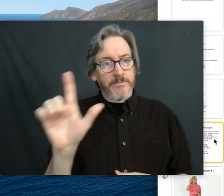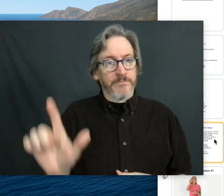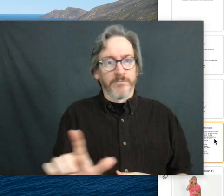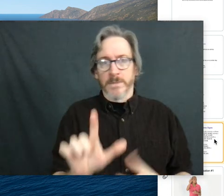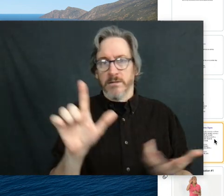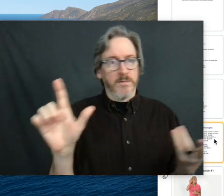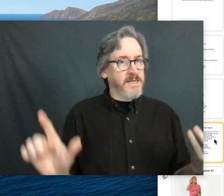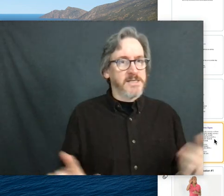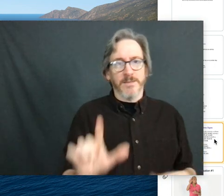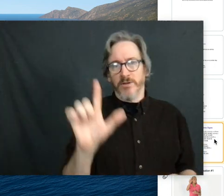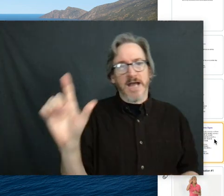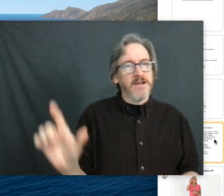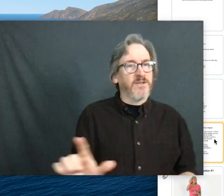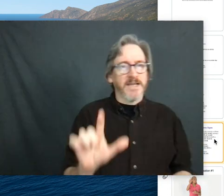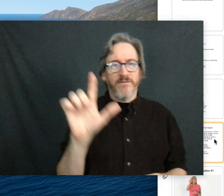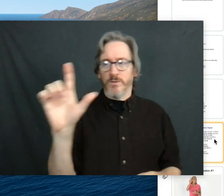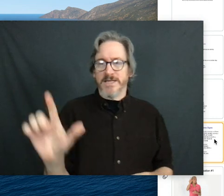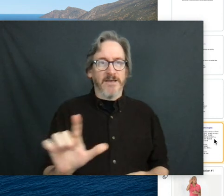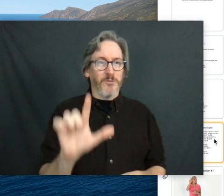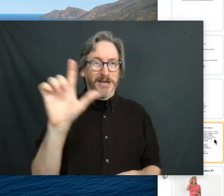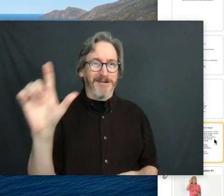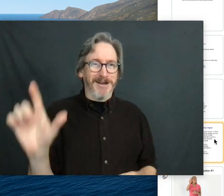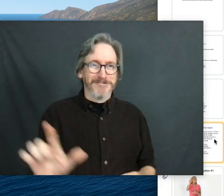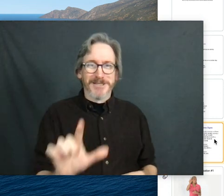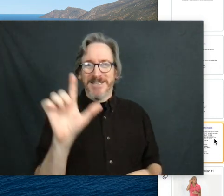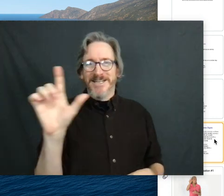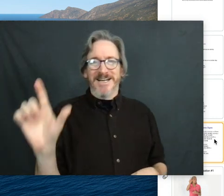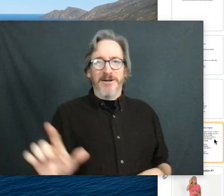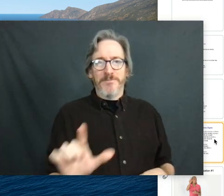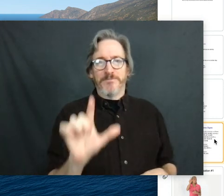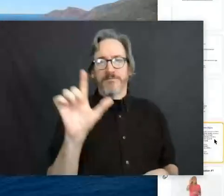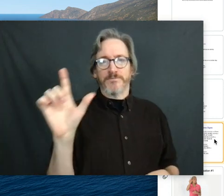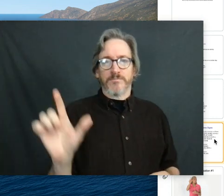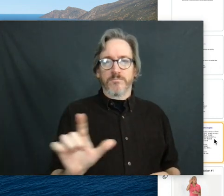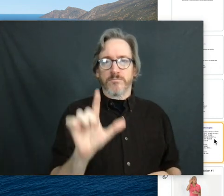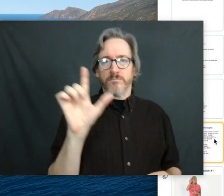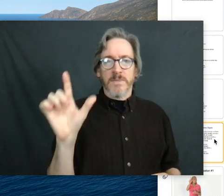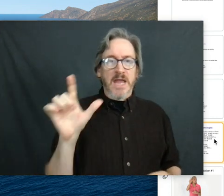Library. Nice and simple. Kind of like if it was a day of the week, right?